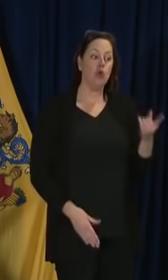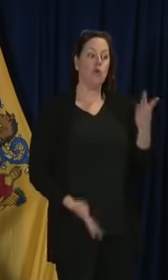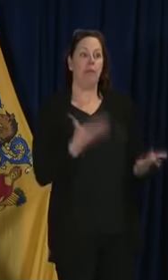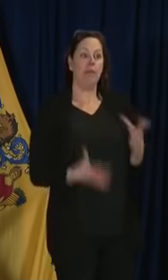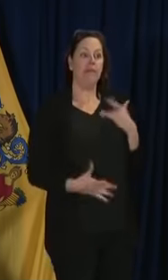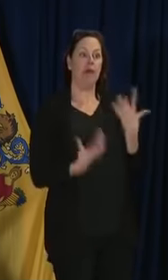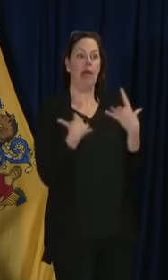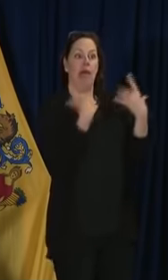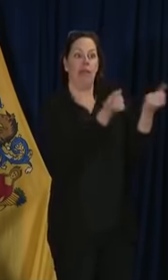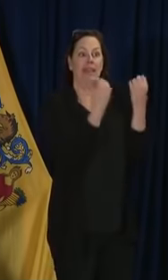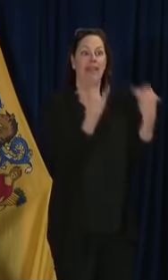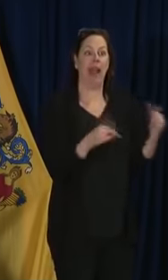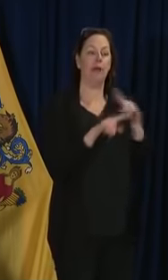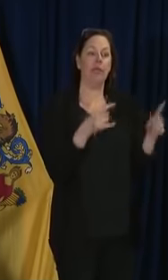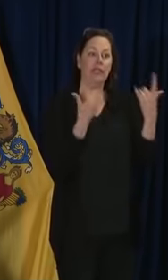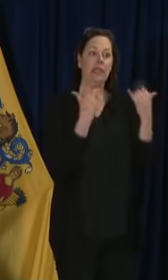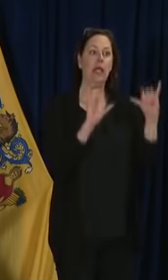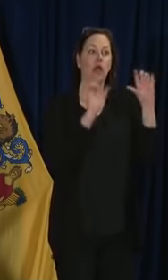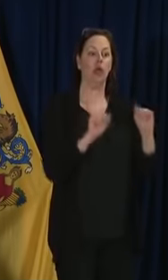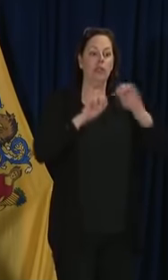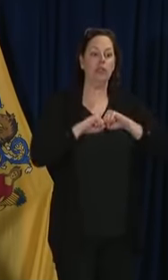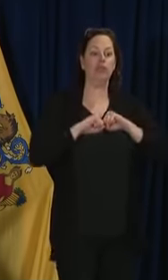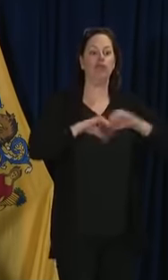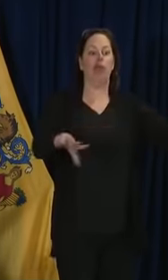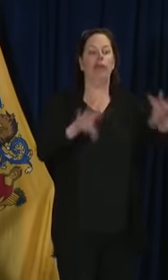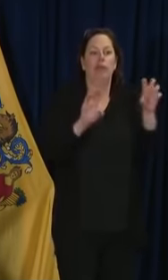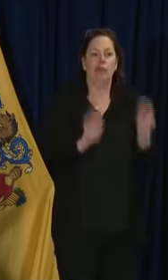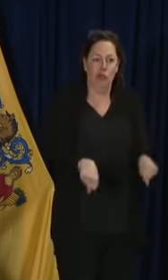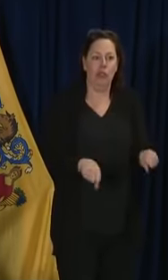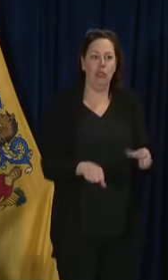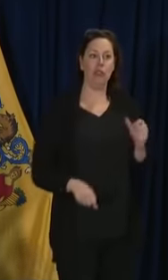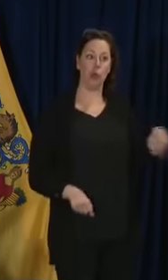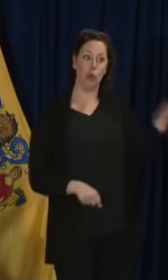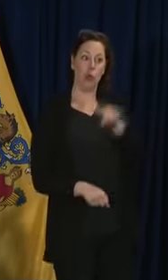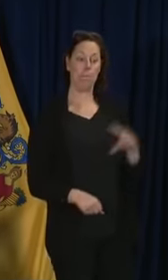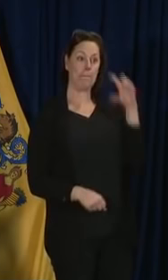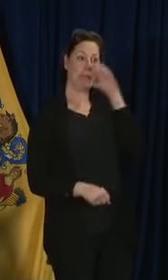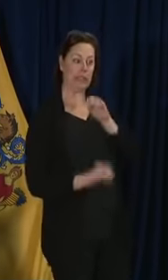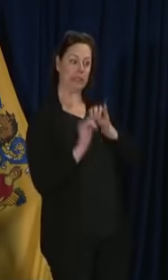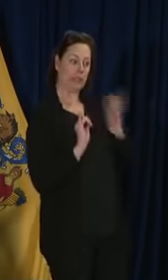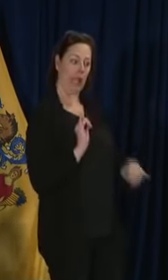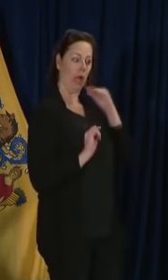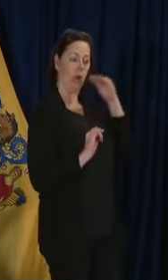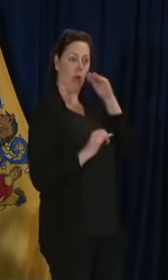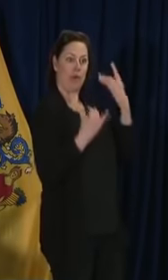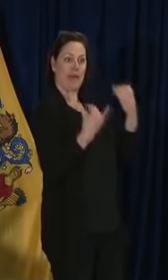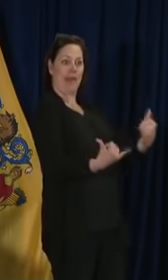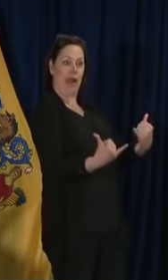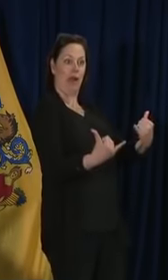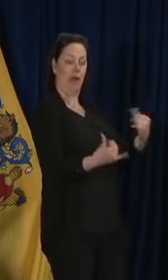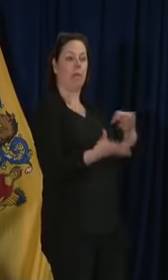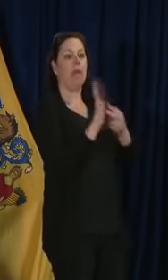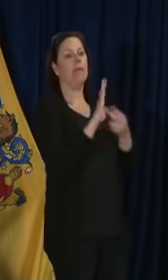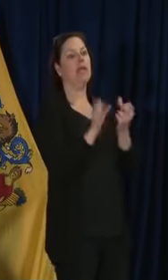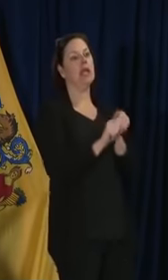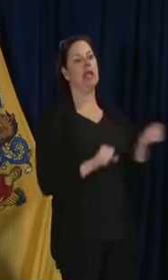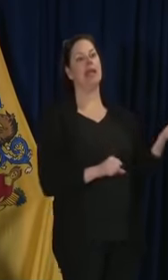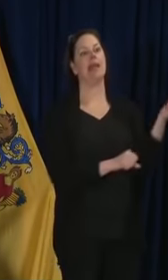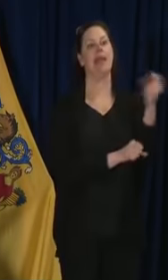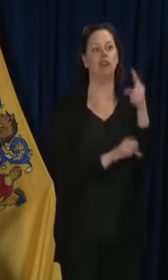next year. Sitting this one out could mean the difference for you or someone you love to actually making it to